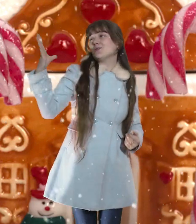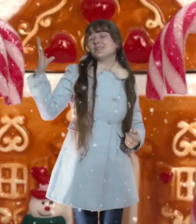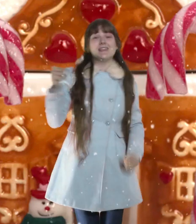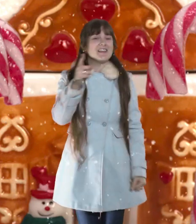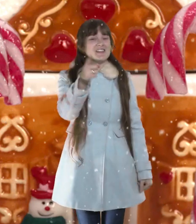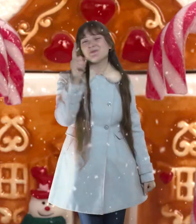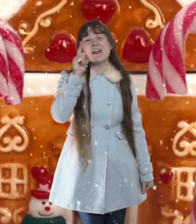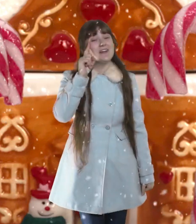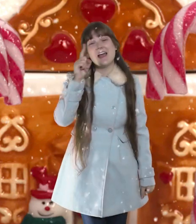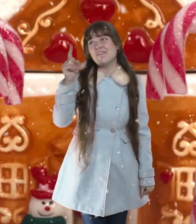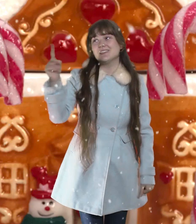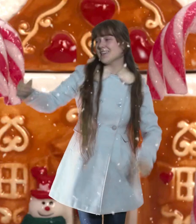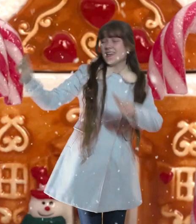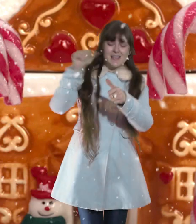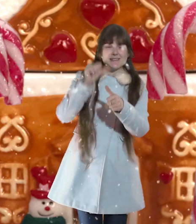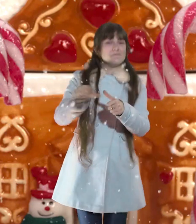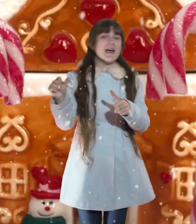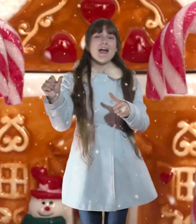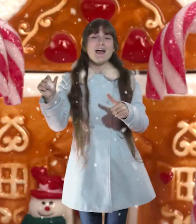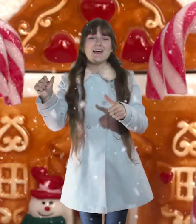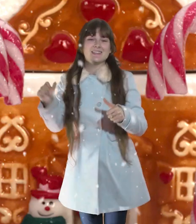We'll be right back.